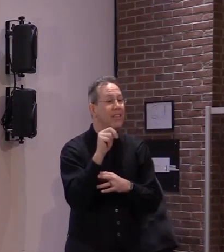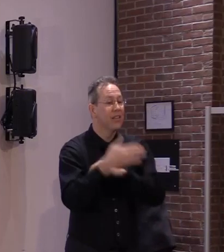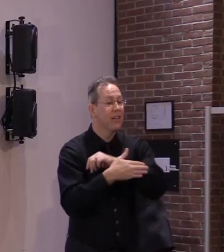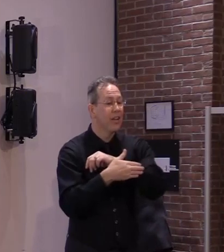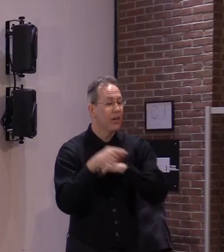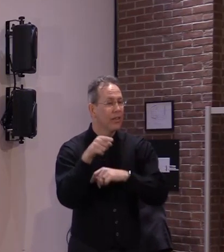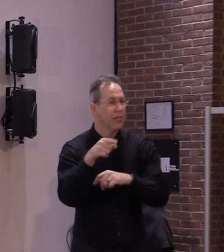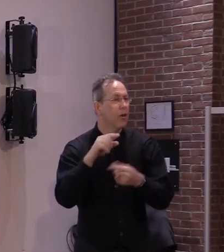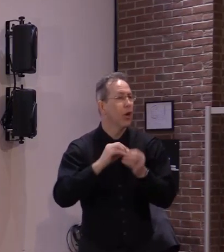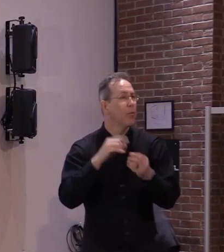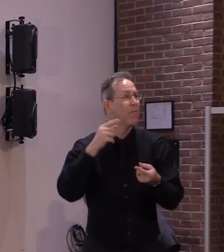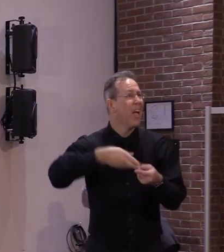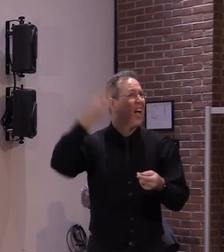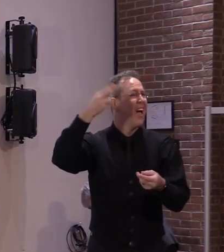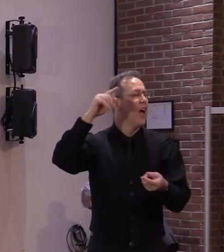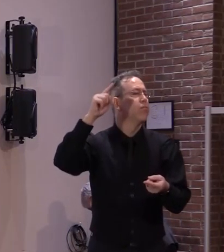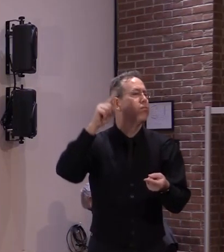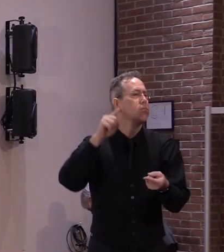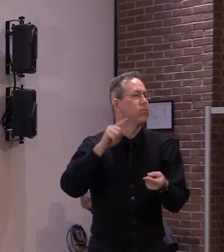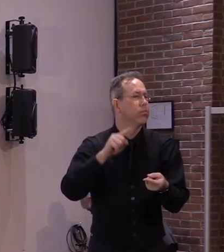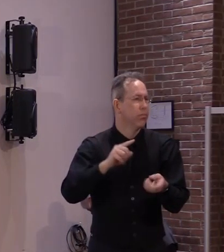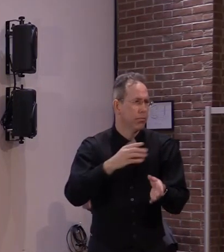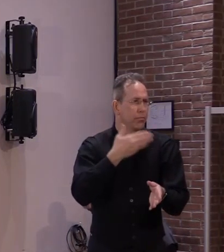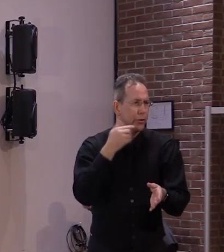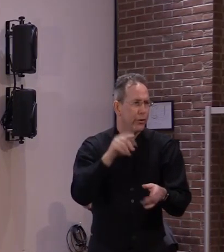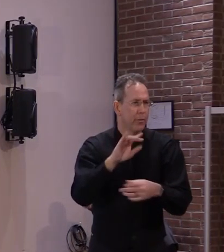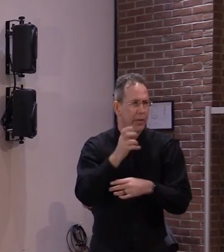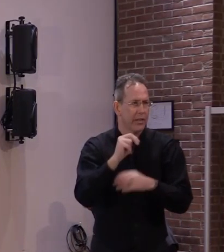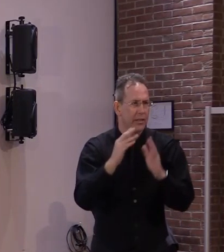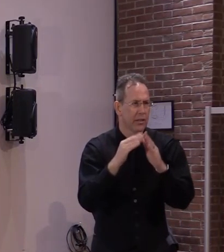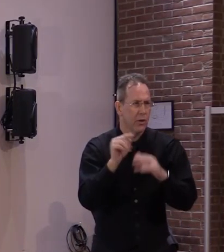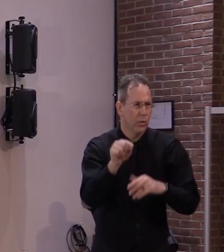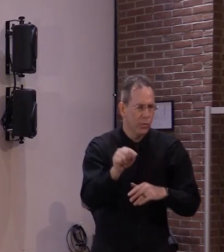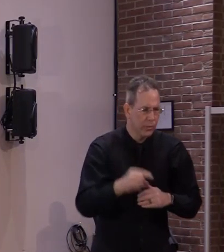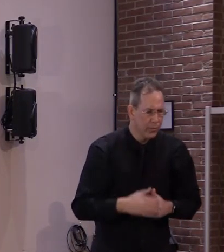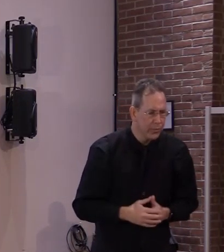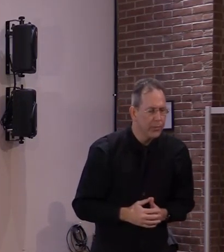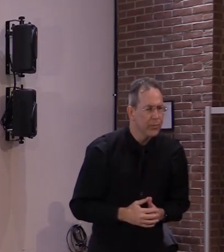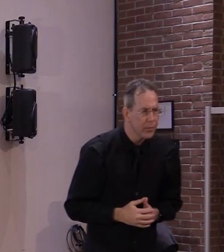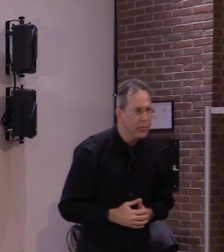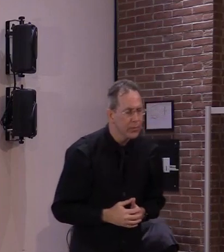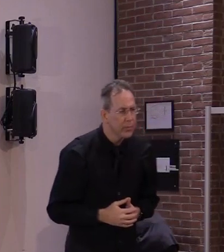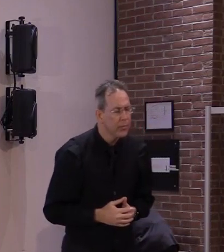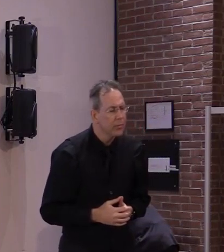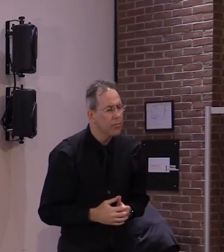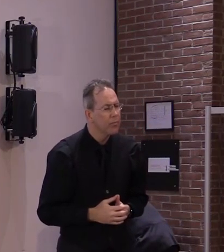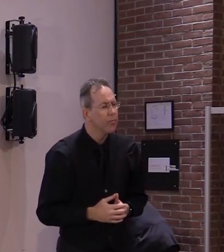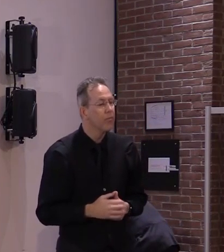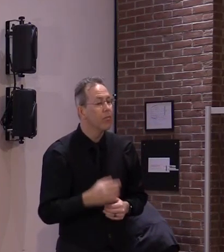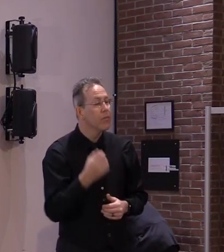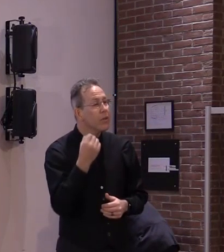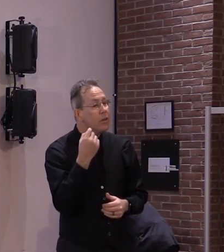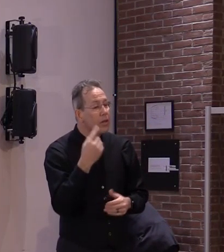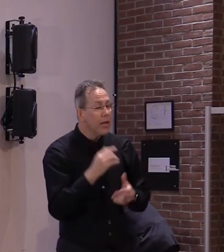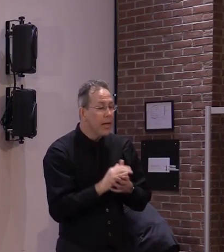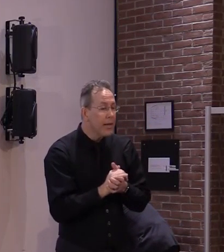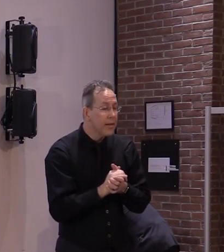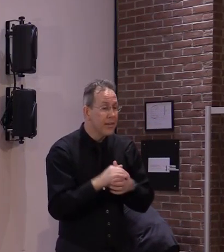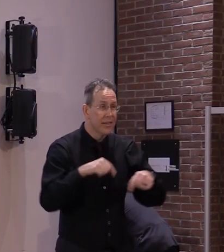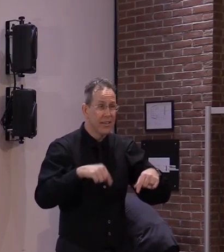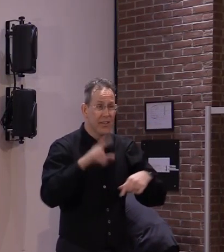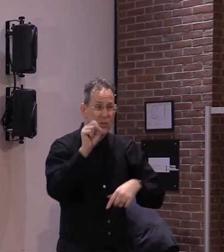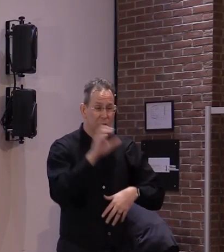weeks. All of this comes against the backdrop of variant strains in the US. In fact,